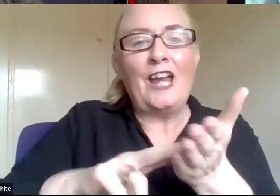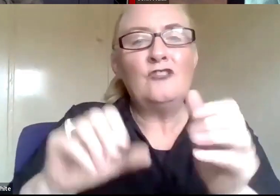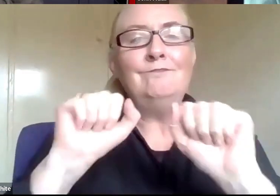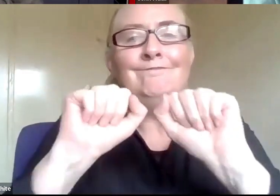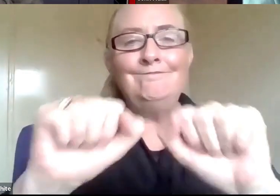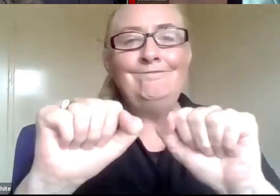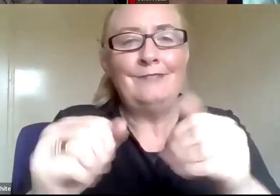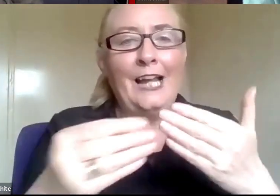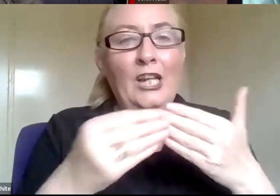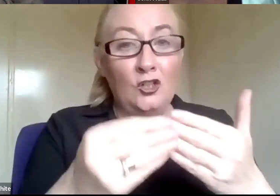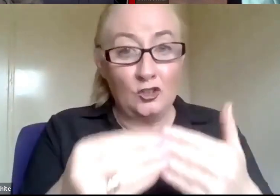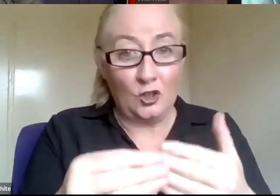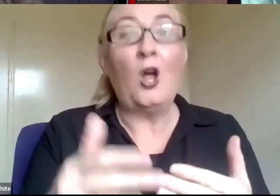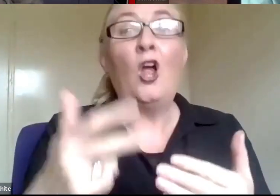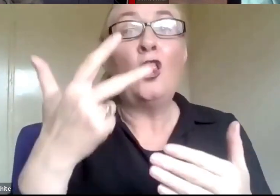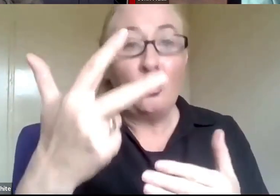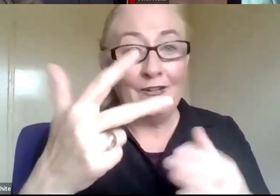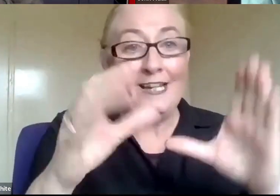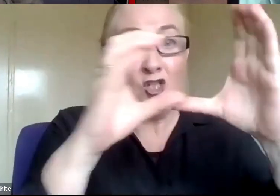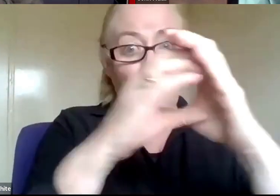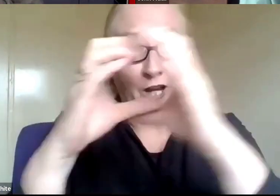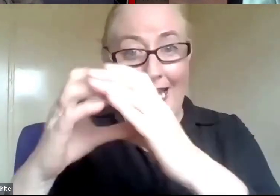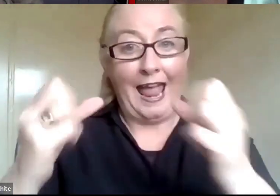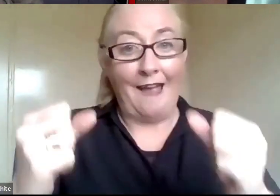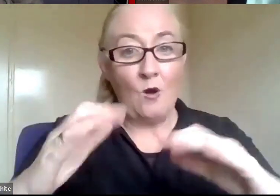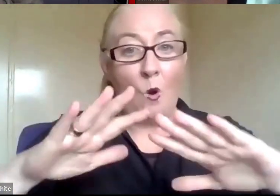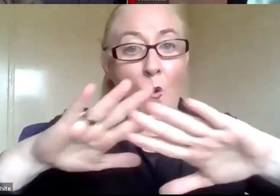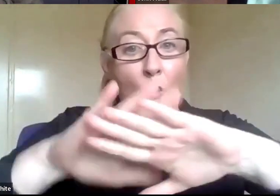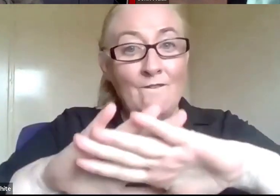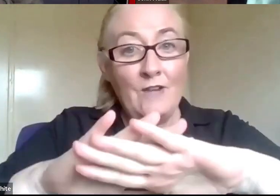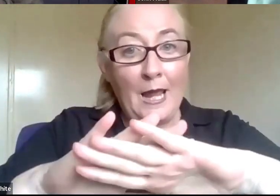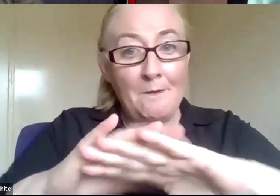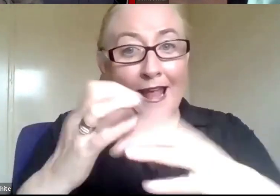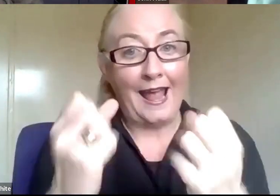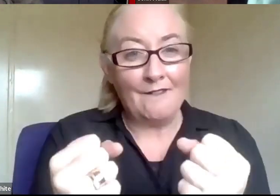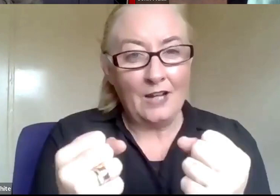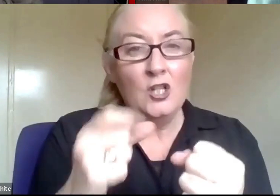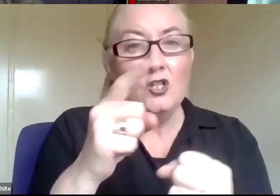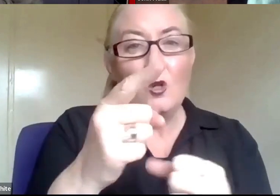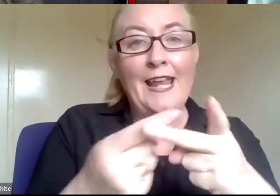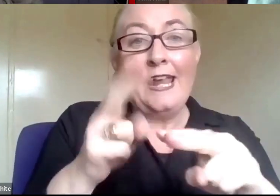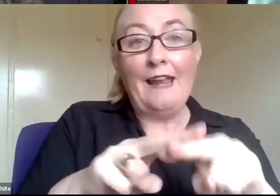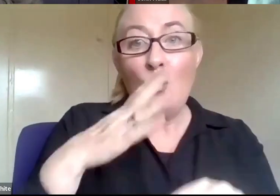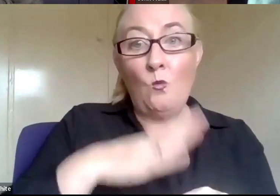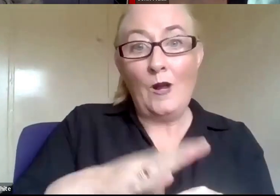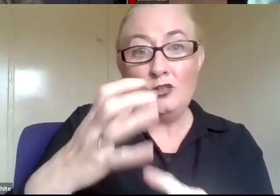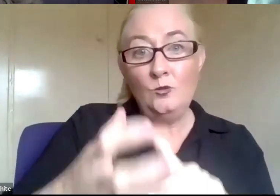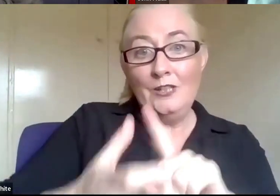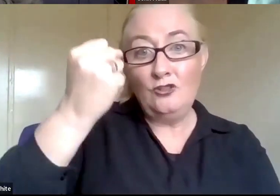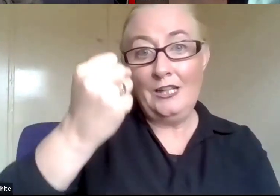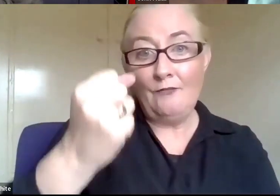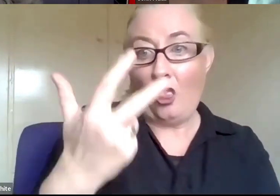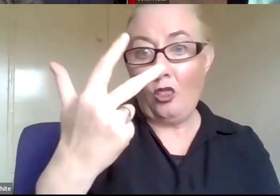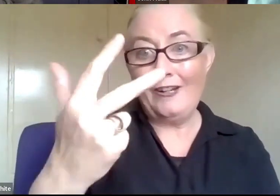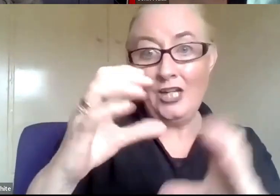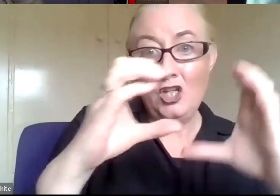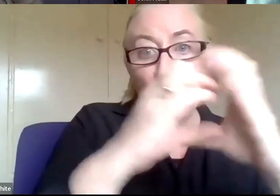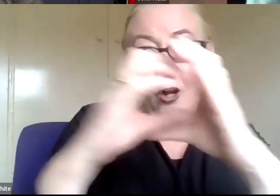overlap, and in order to achieve the three circles, the task, the team, and the